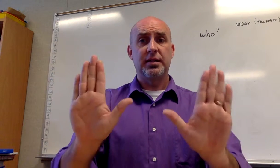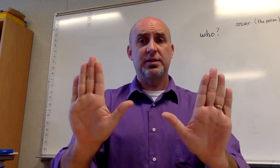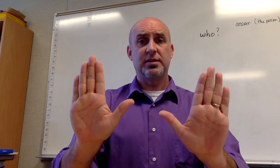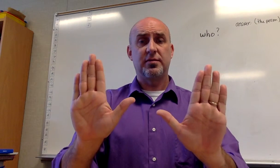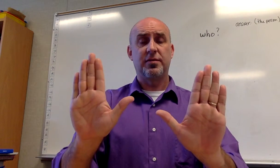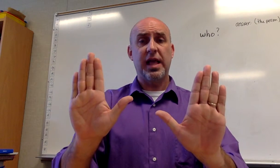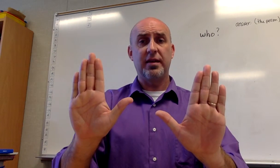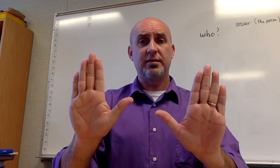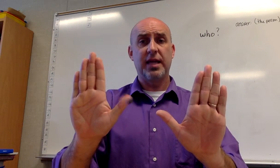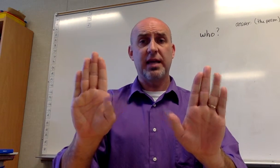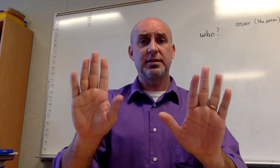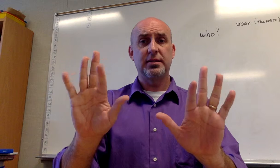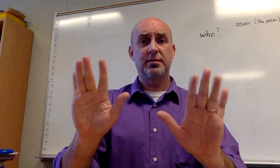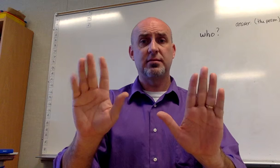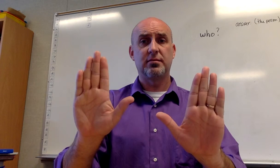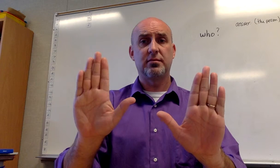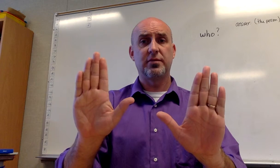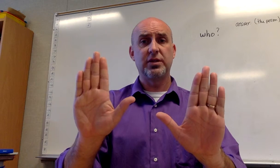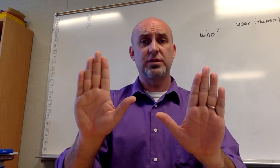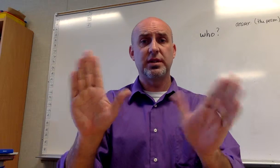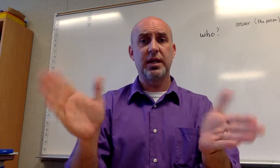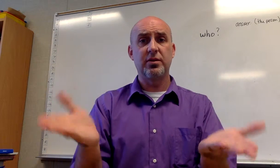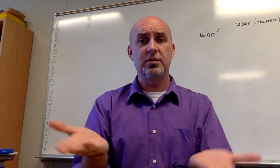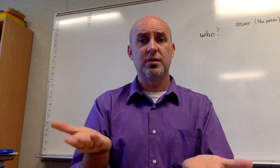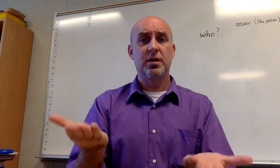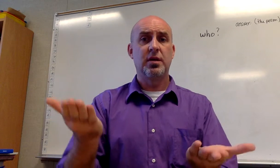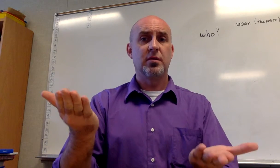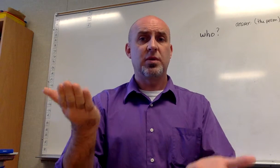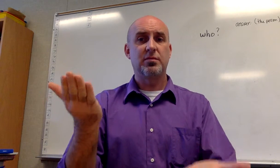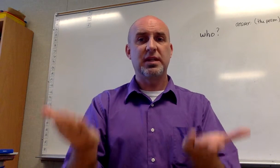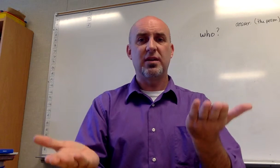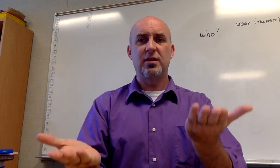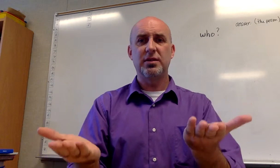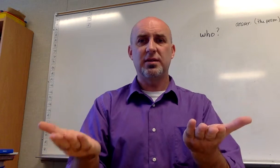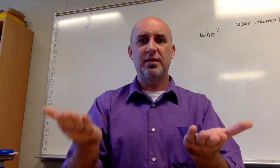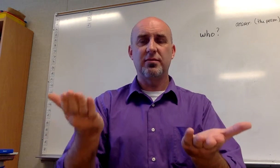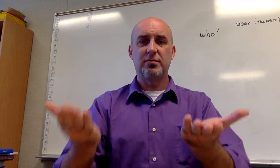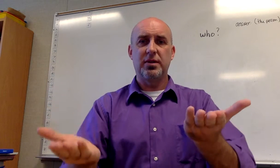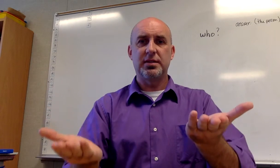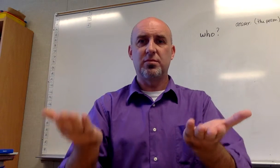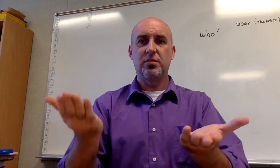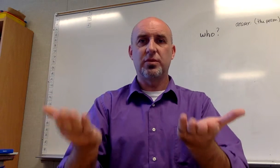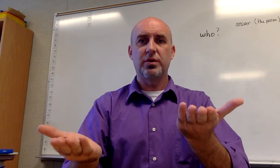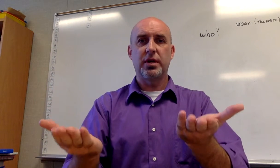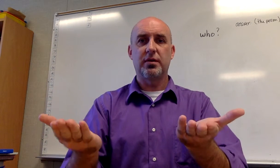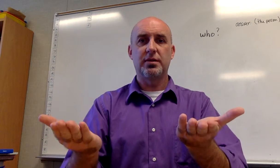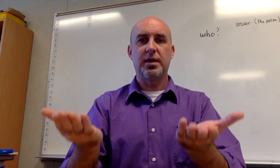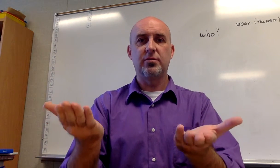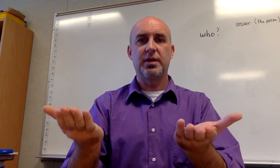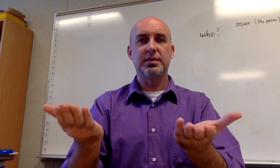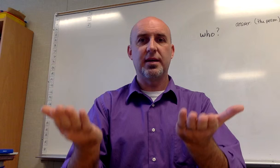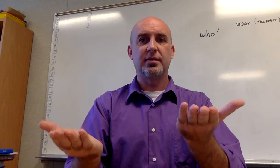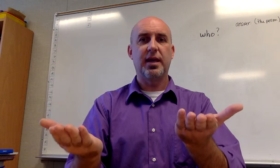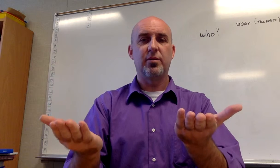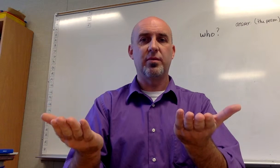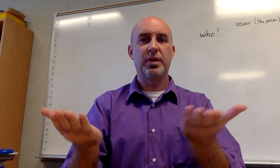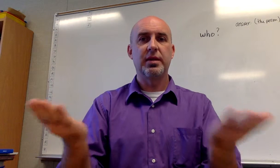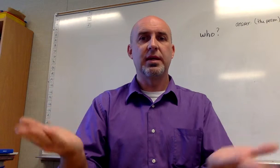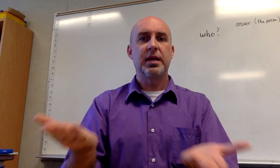Just flat hands, fingers together, palms down. I realize I'm crooked all the time when I sign on camera, but